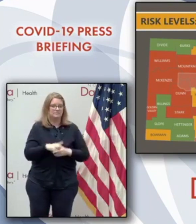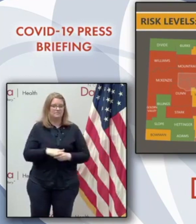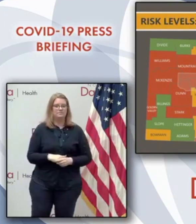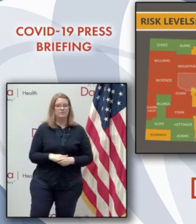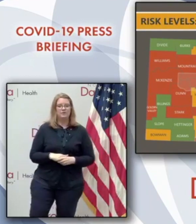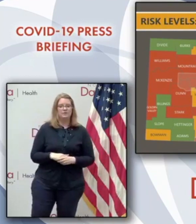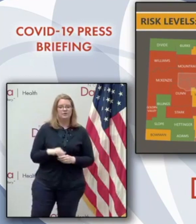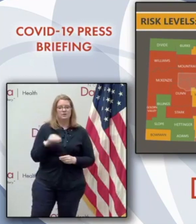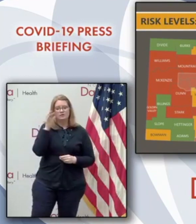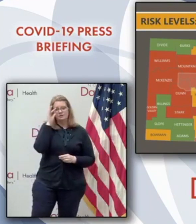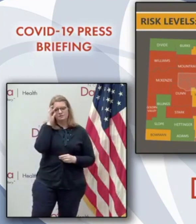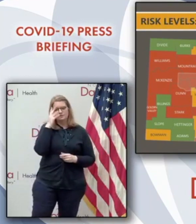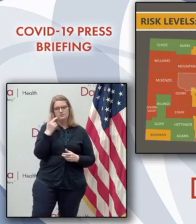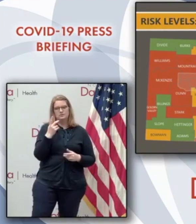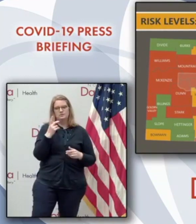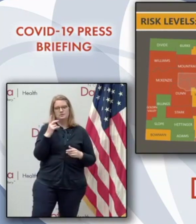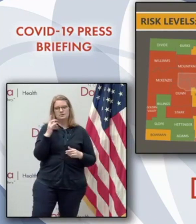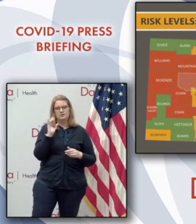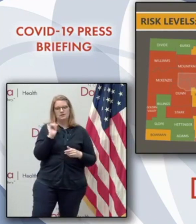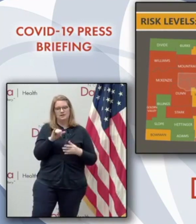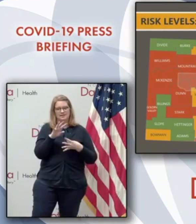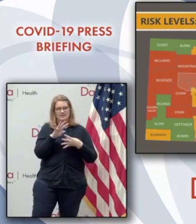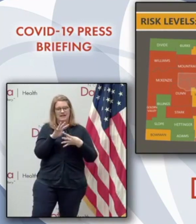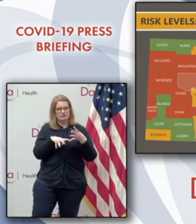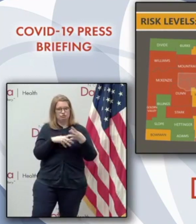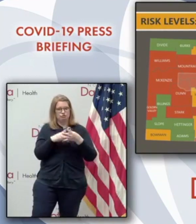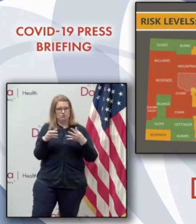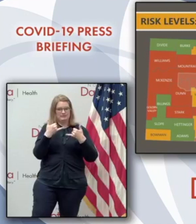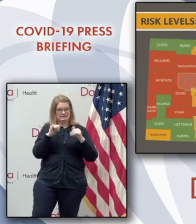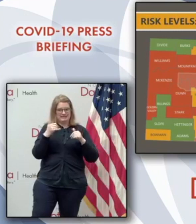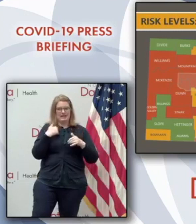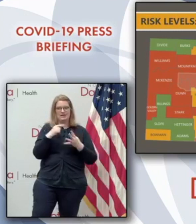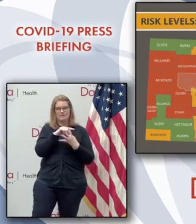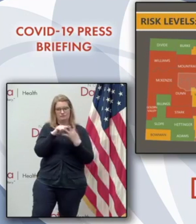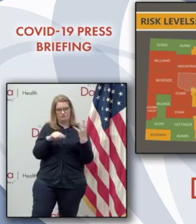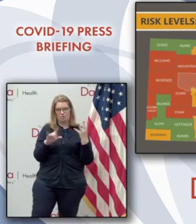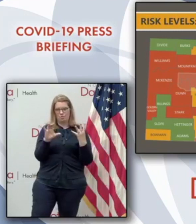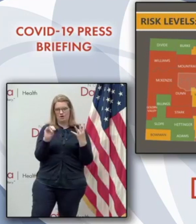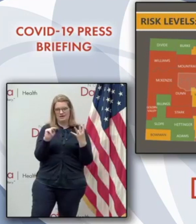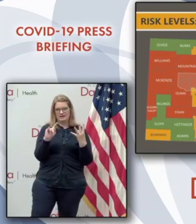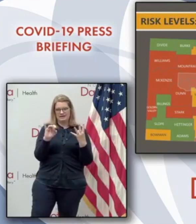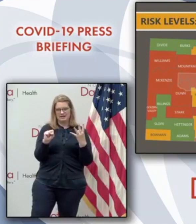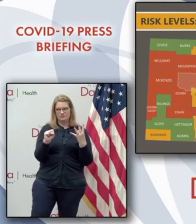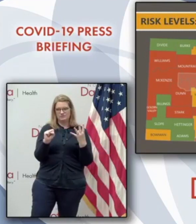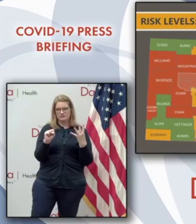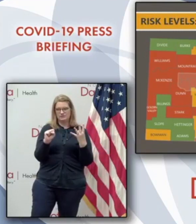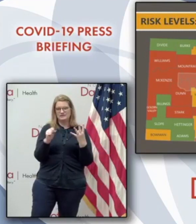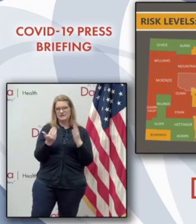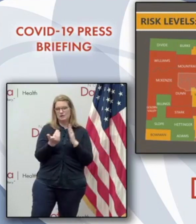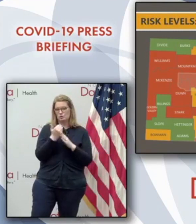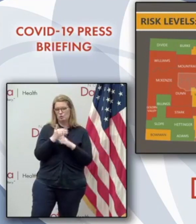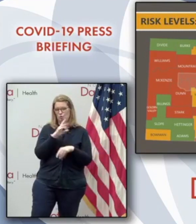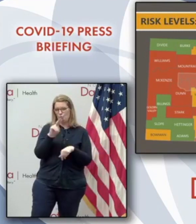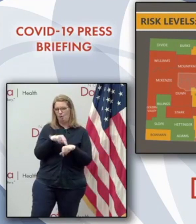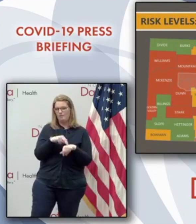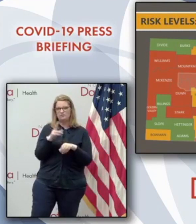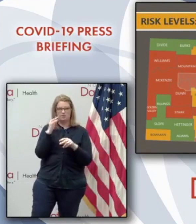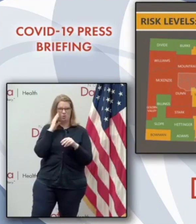We do have on that chart that was up, we still have 4 counties that remain at the new normal or the blue